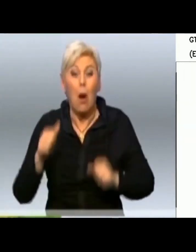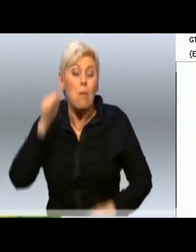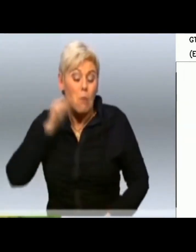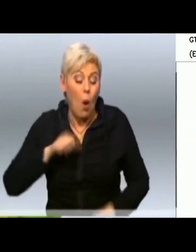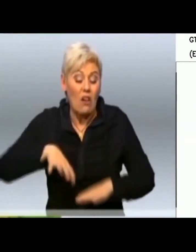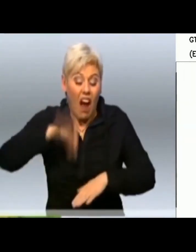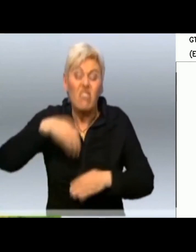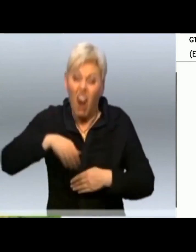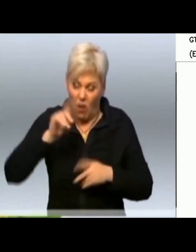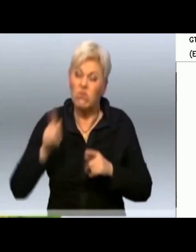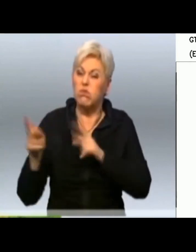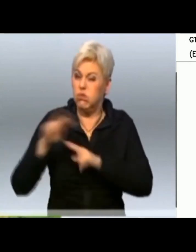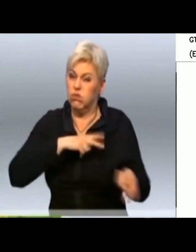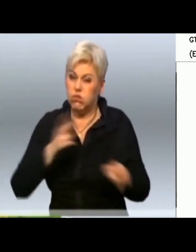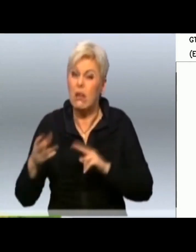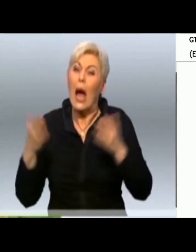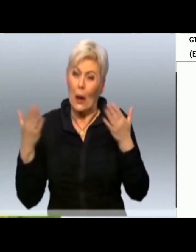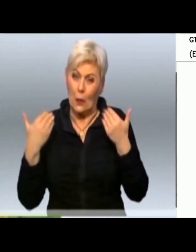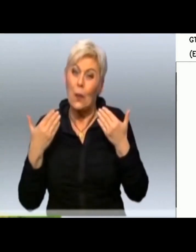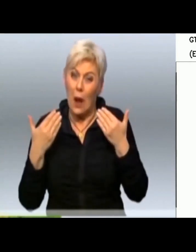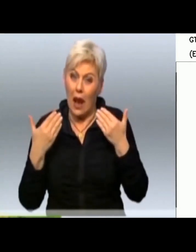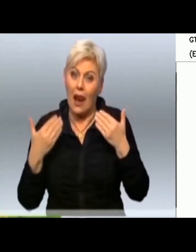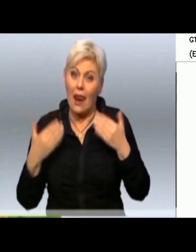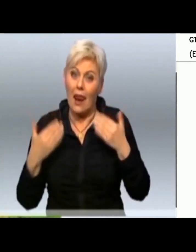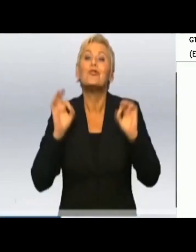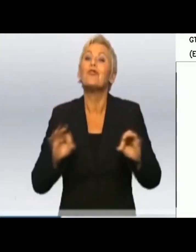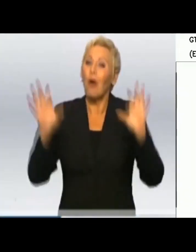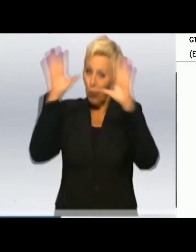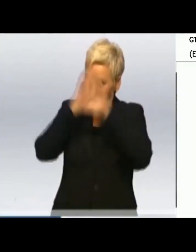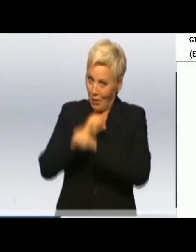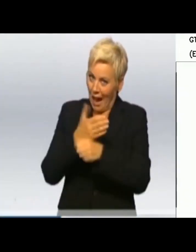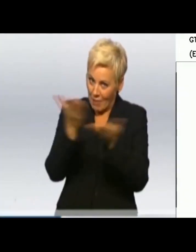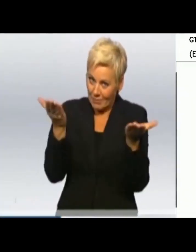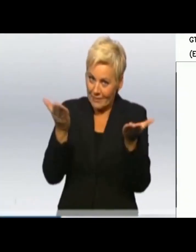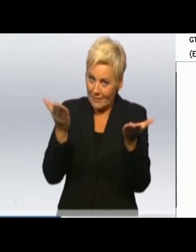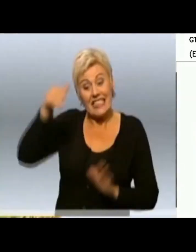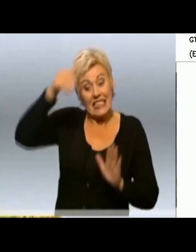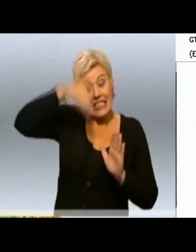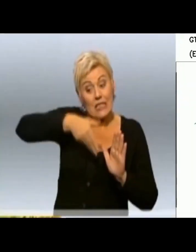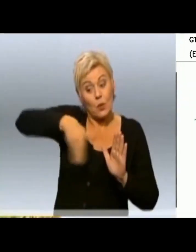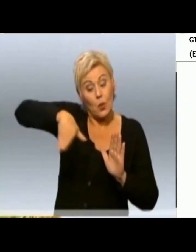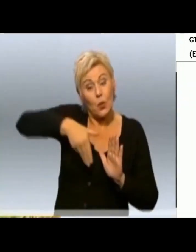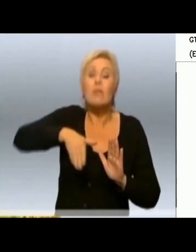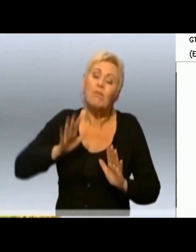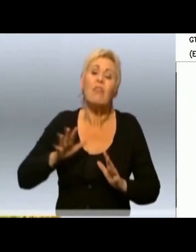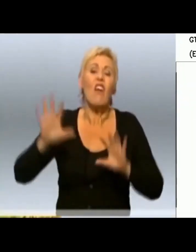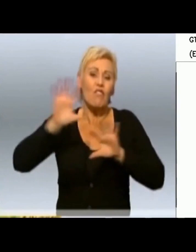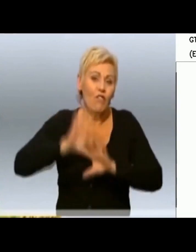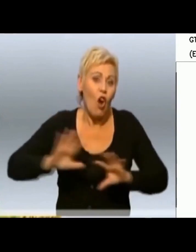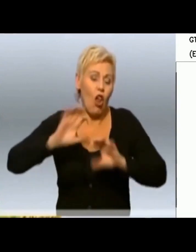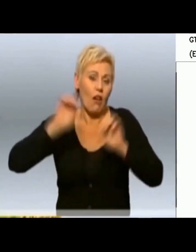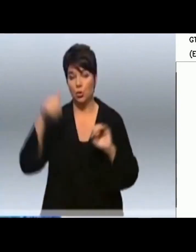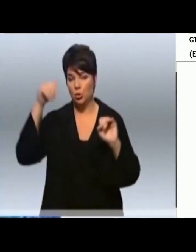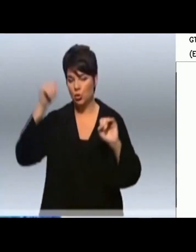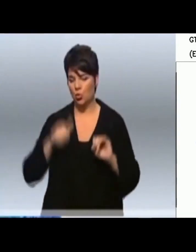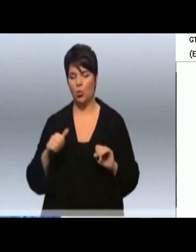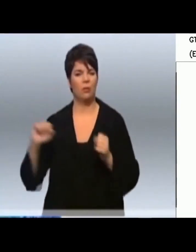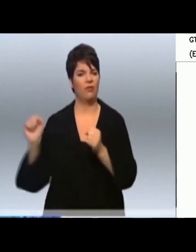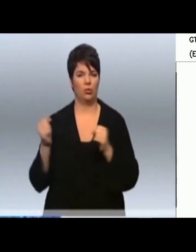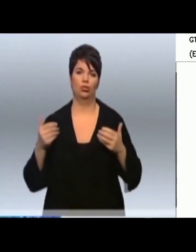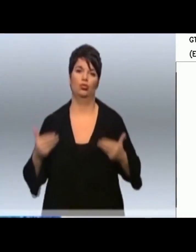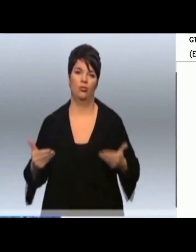smooth transitions between the signs are produced, highlighting a difference from the discrete generation of spoken language.